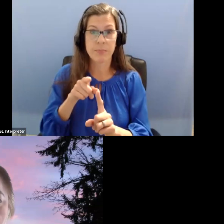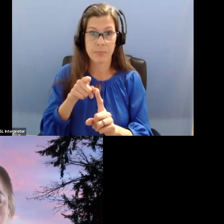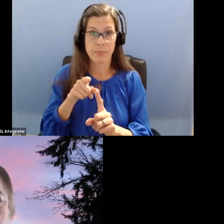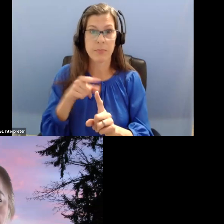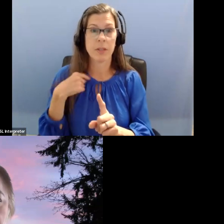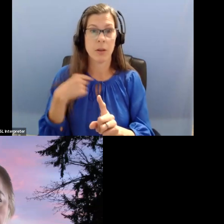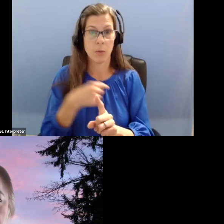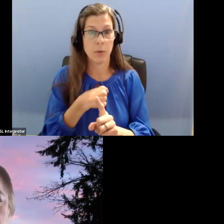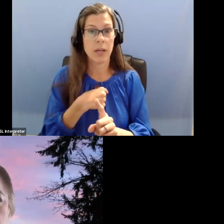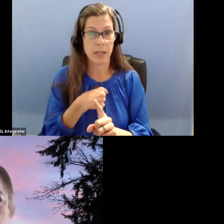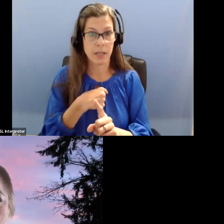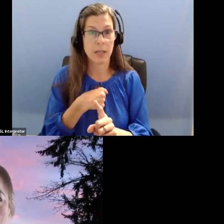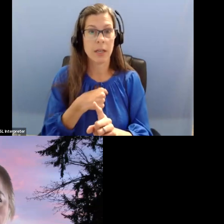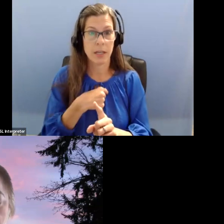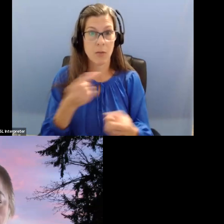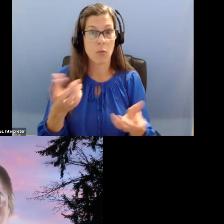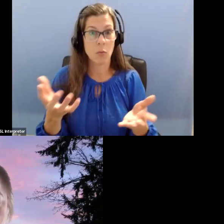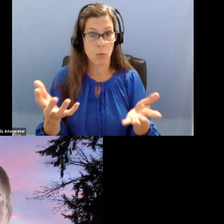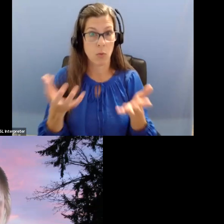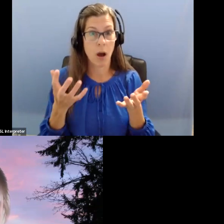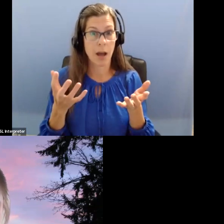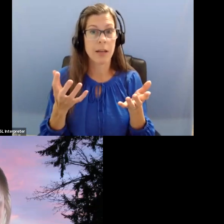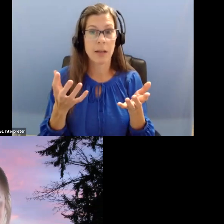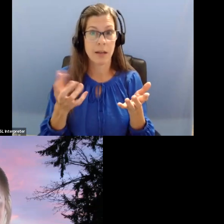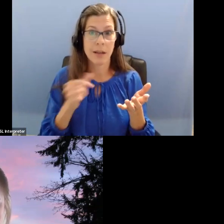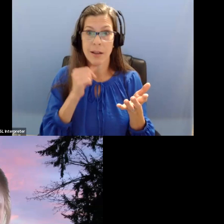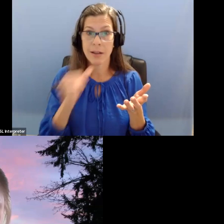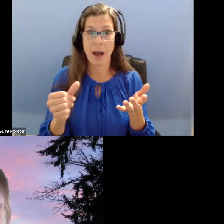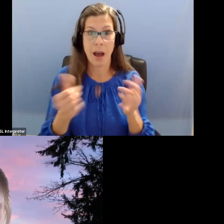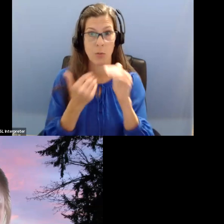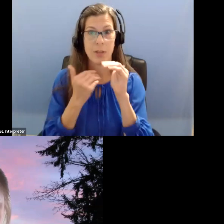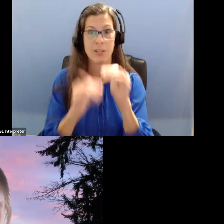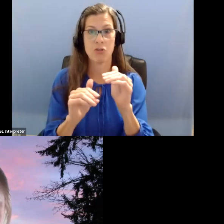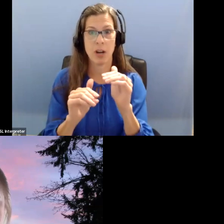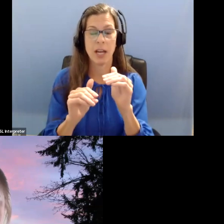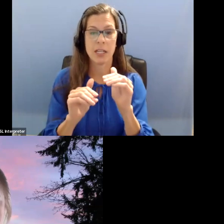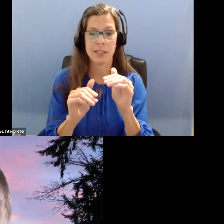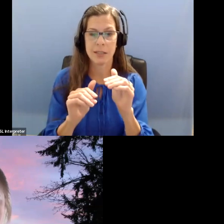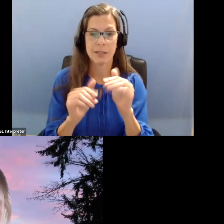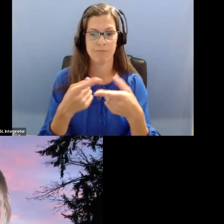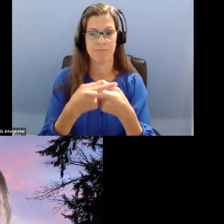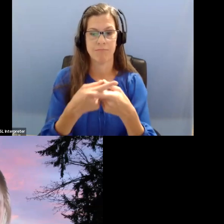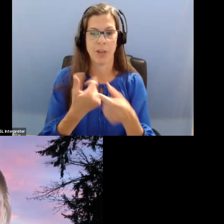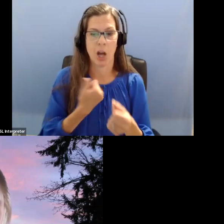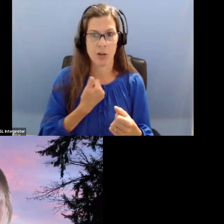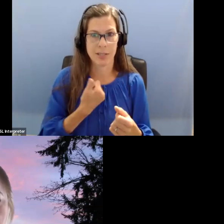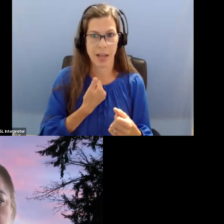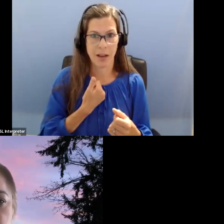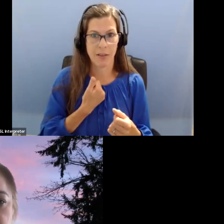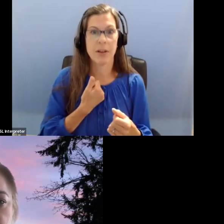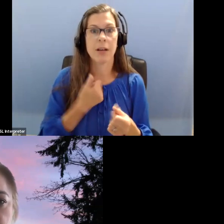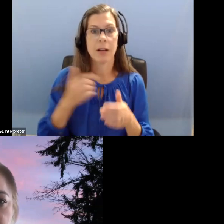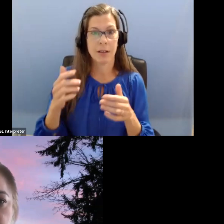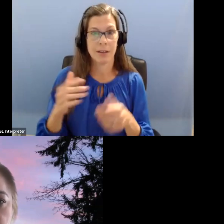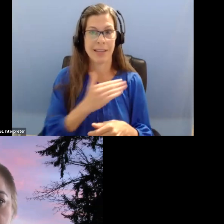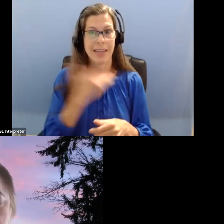that we're not restricting ourselves on the technology component. We did extend the deadline by when